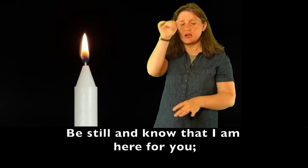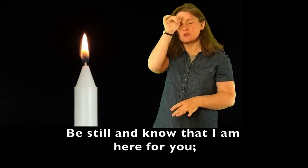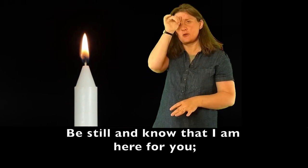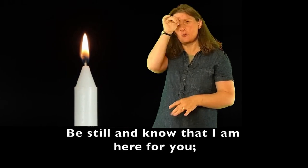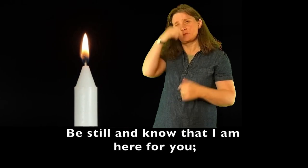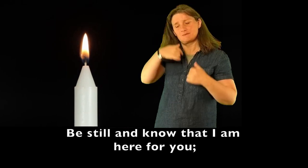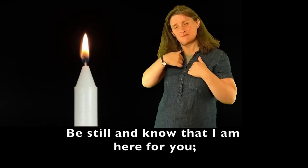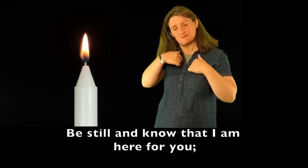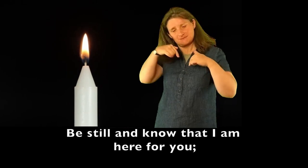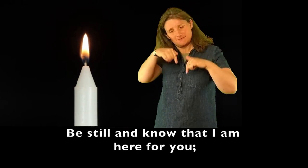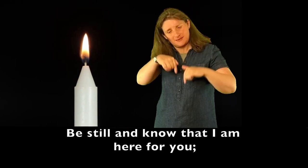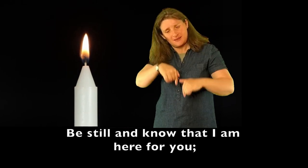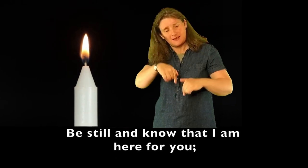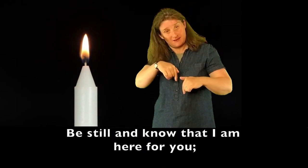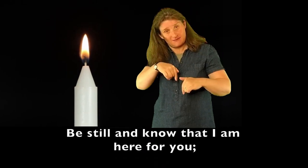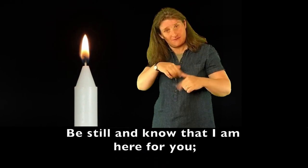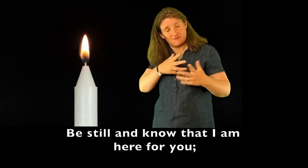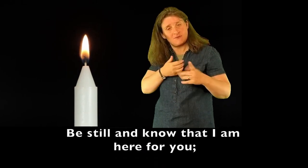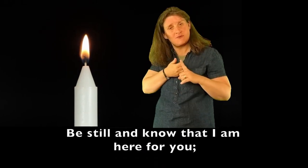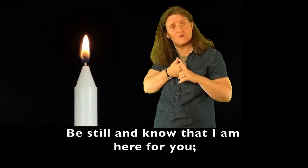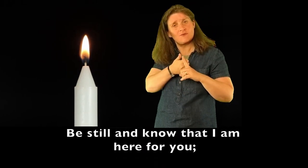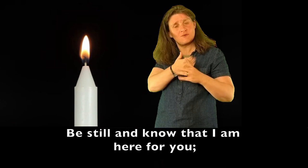and know that I am here